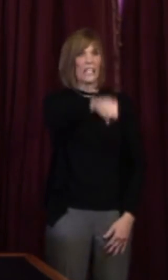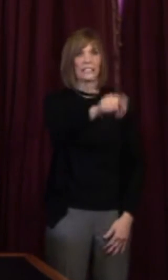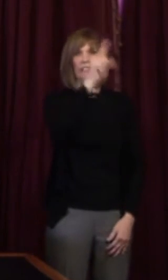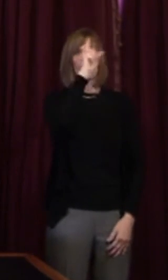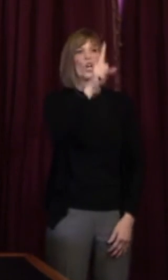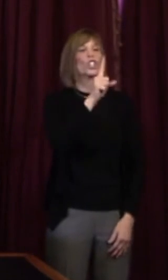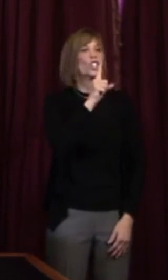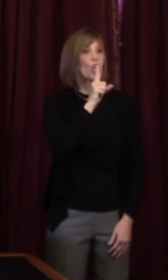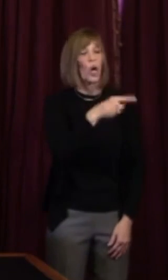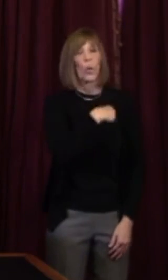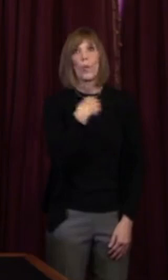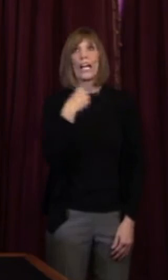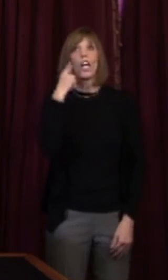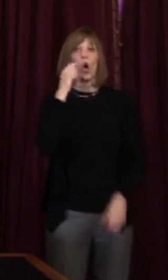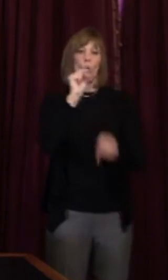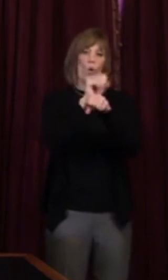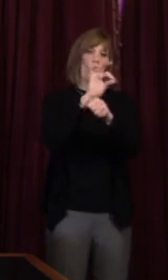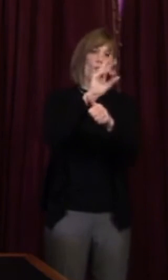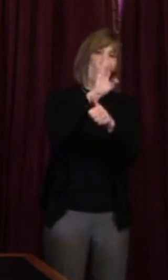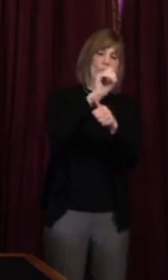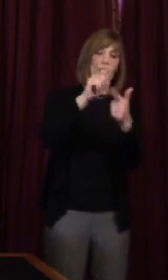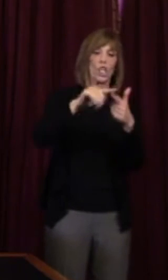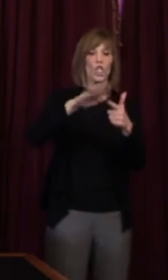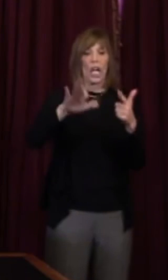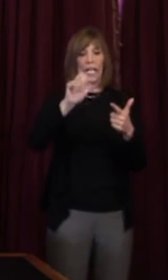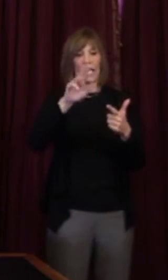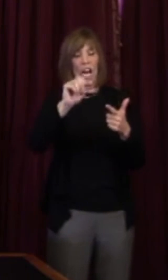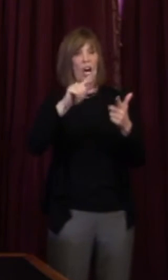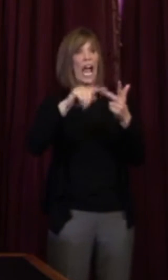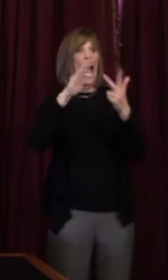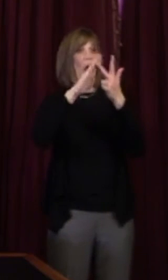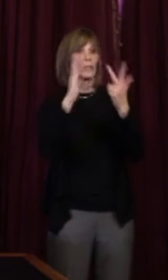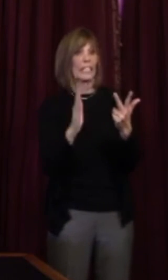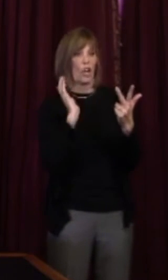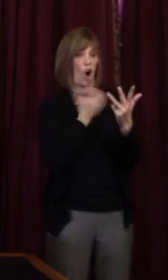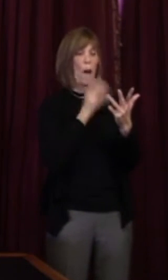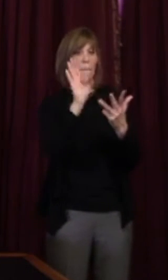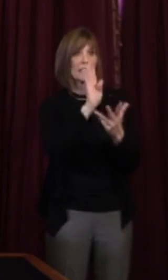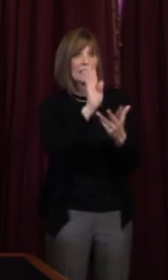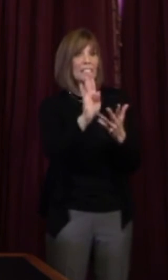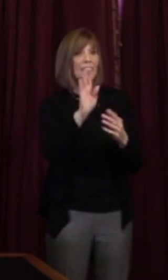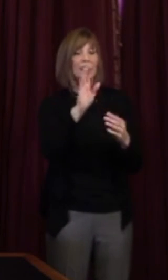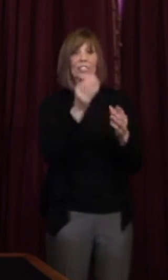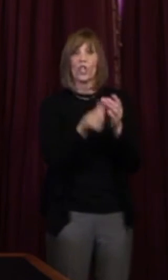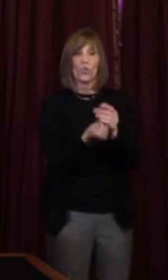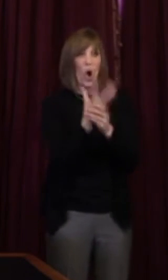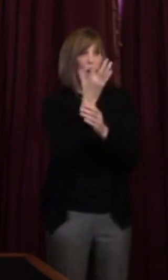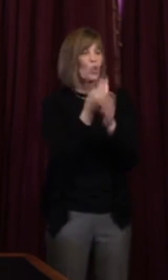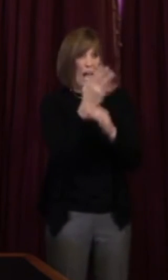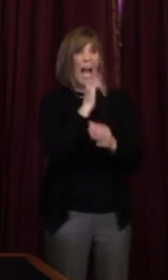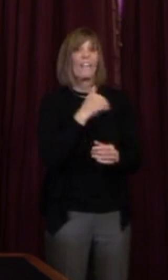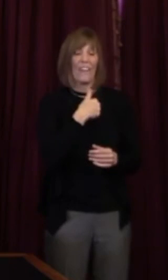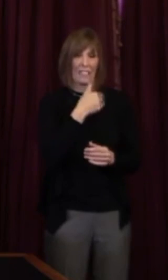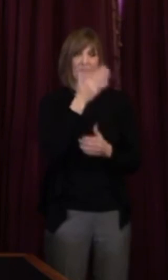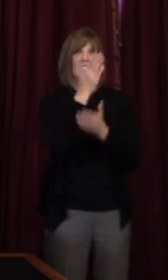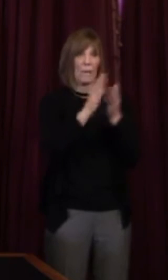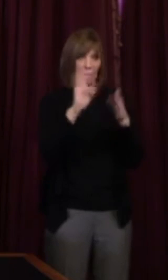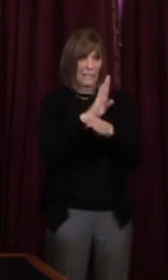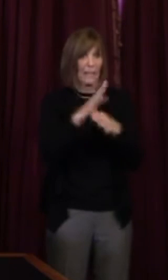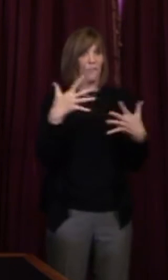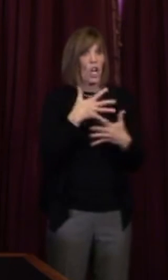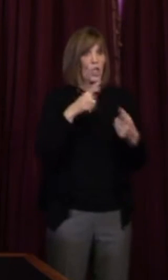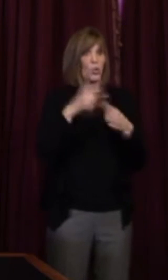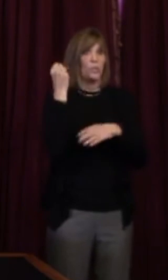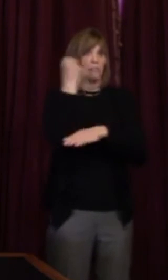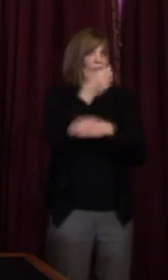Absolutely. I mean, we hear workforce, childcare, housing. Our businesses are continuing to grow. I have had businesses fearful of being